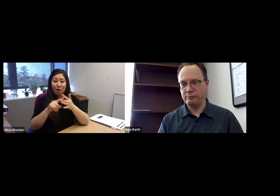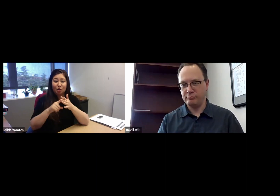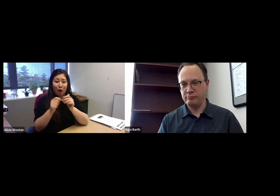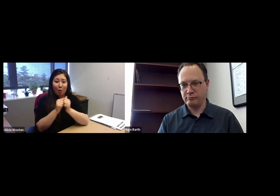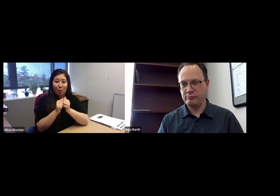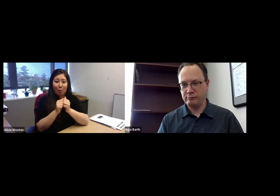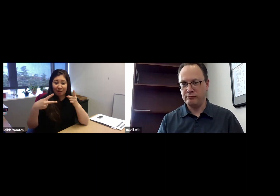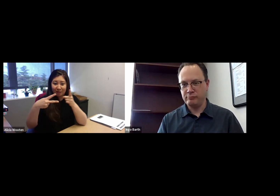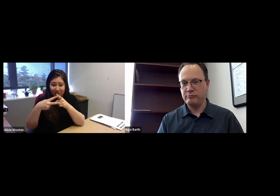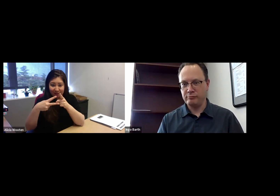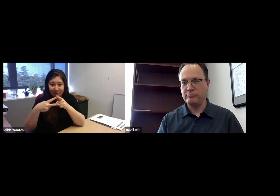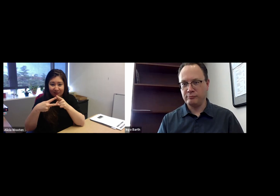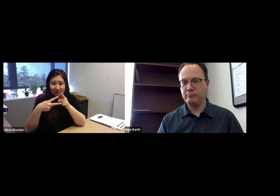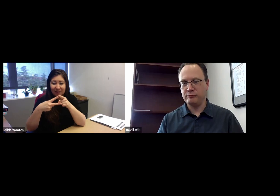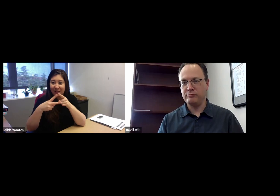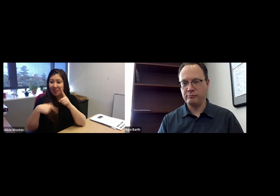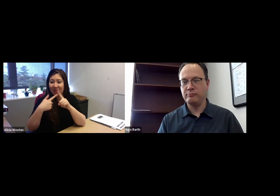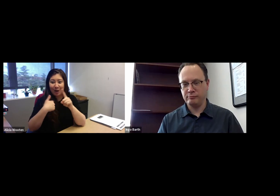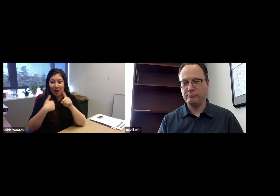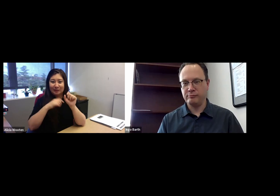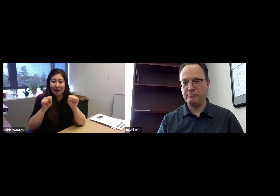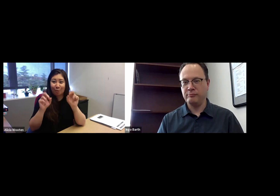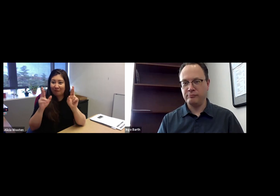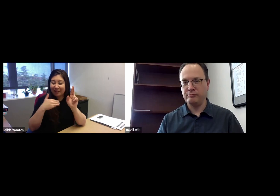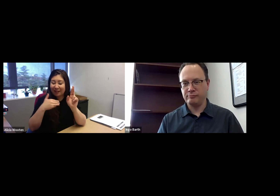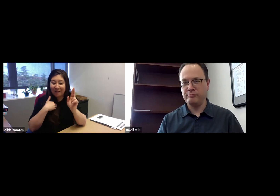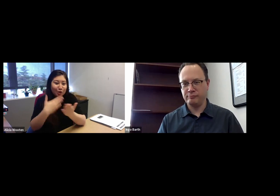Okay, so why don't we go ahead and start with